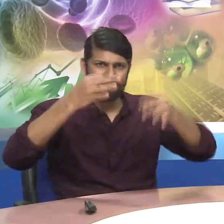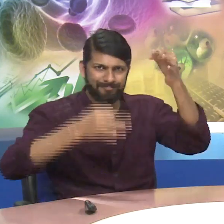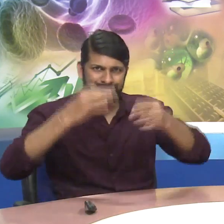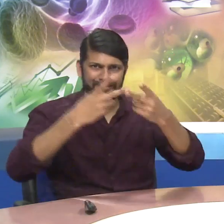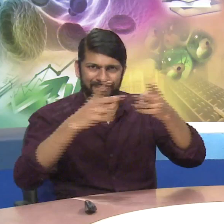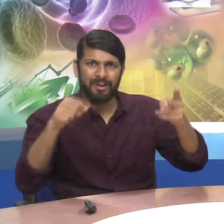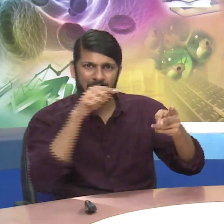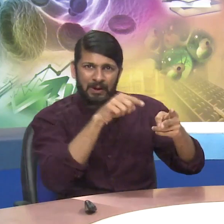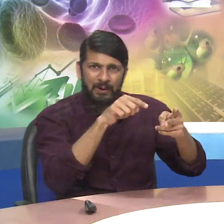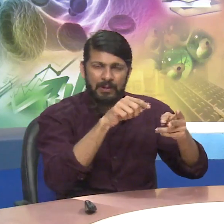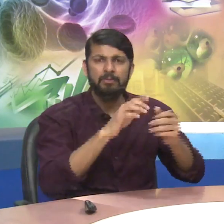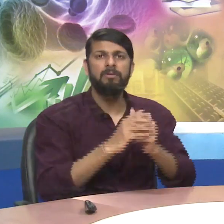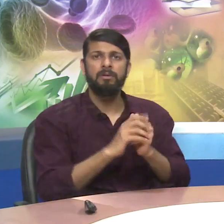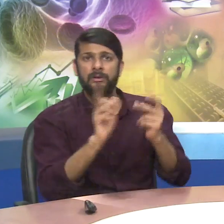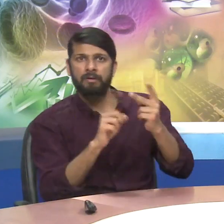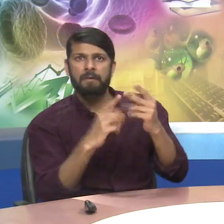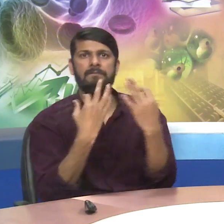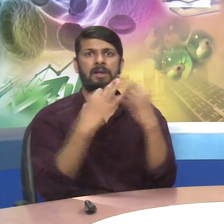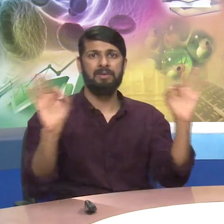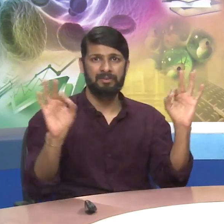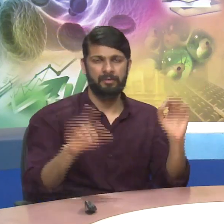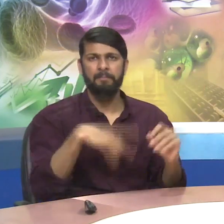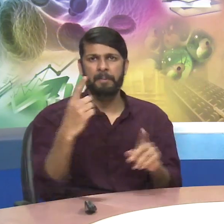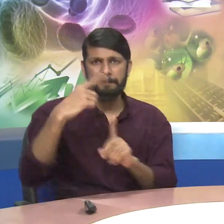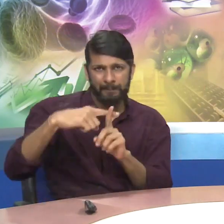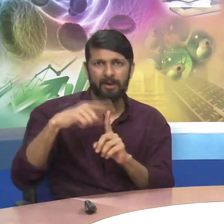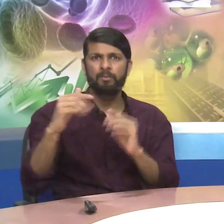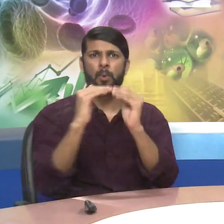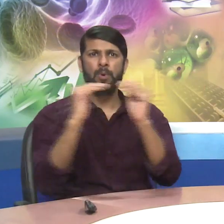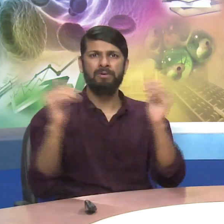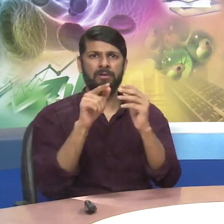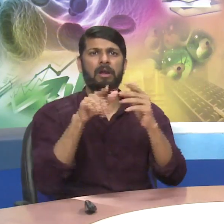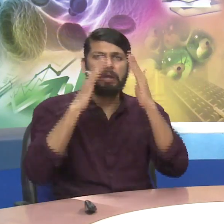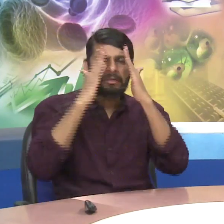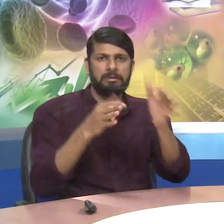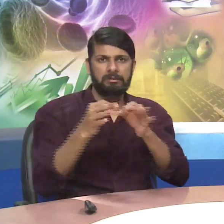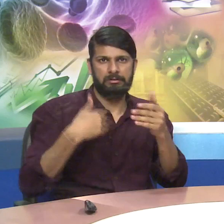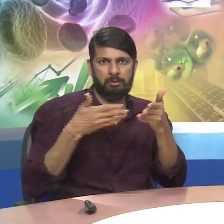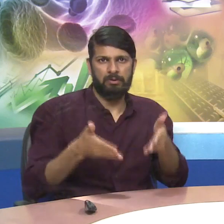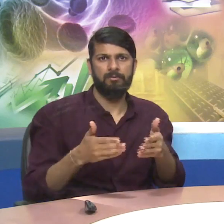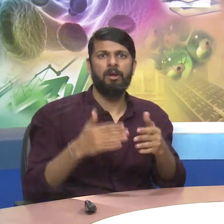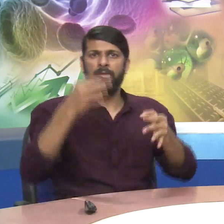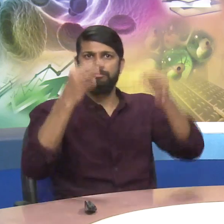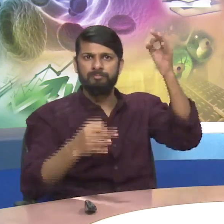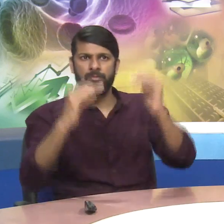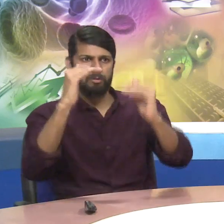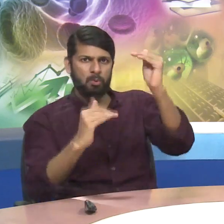Let us now understand justice, liberty, and equality.